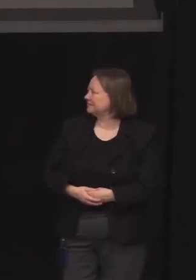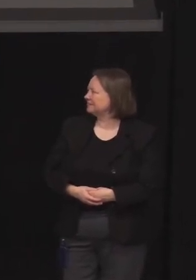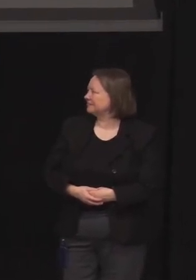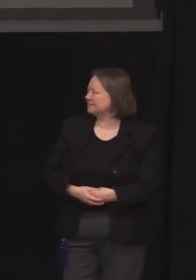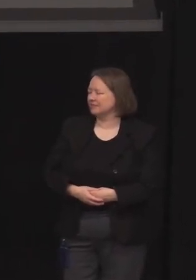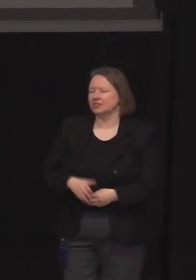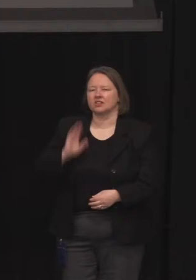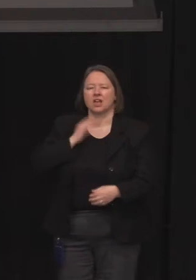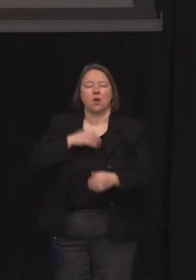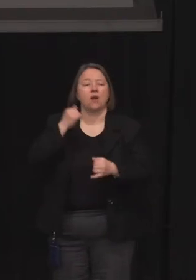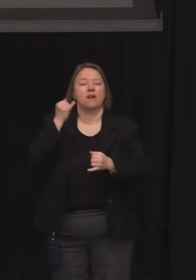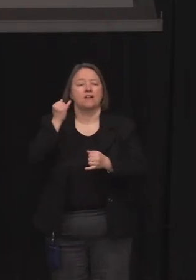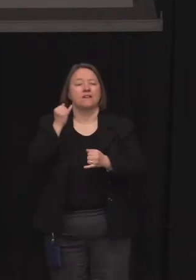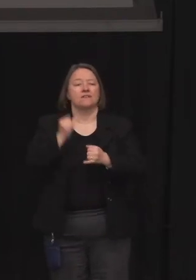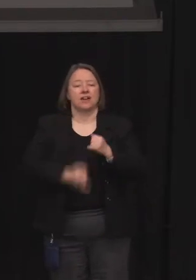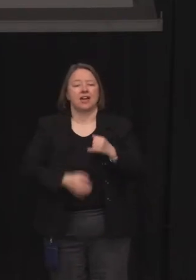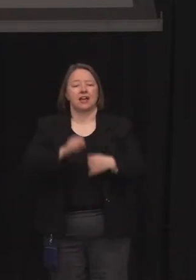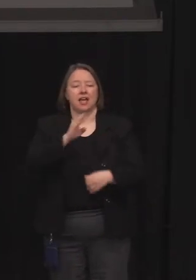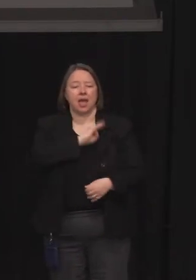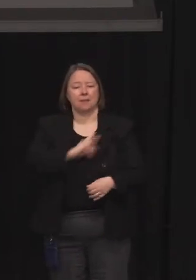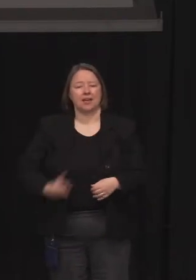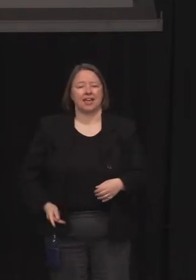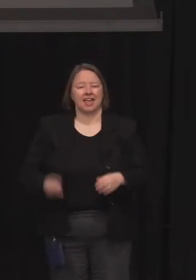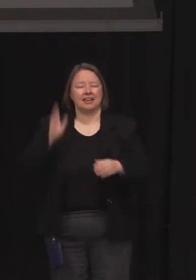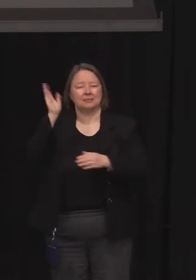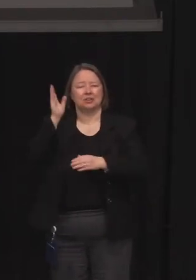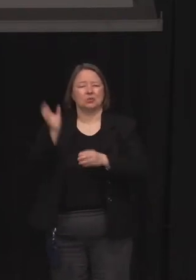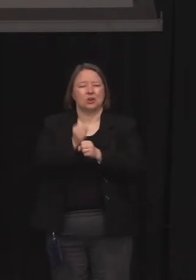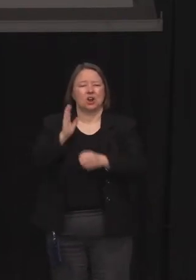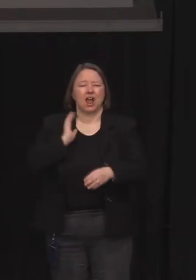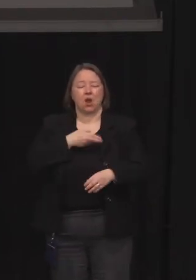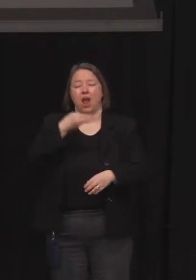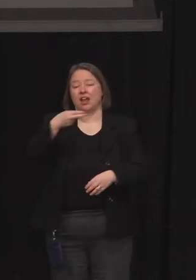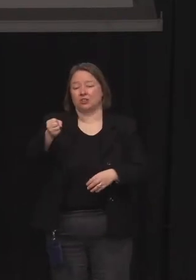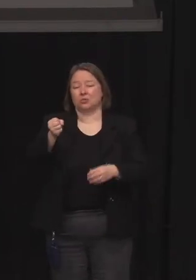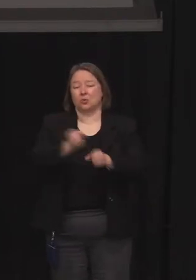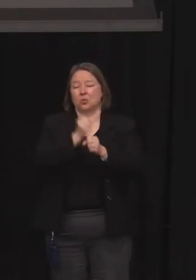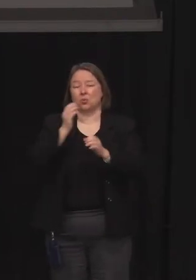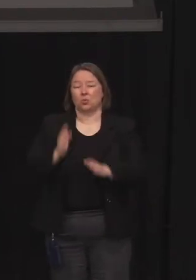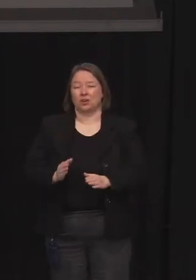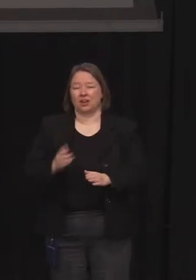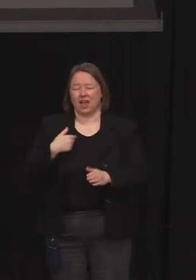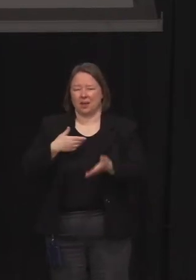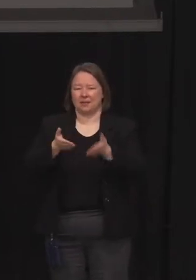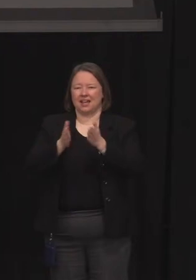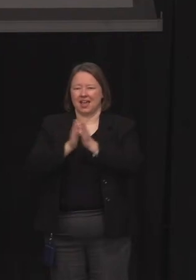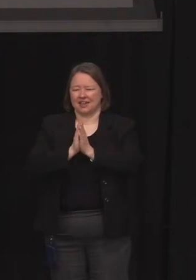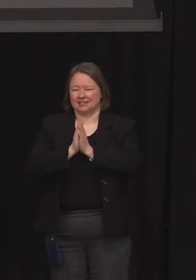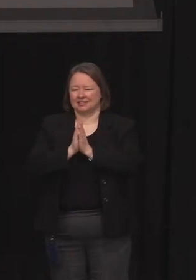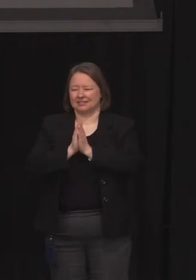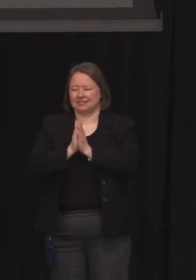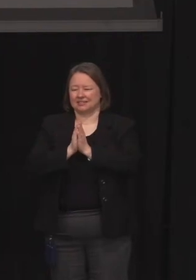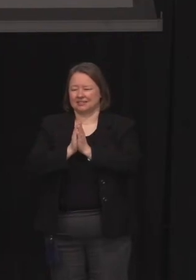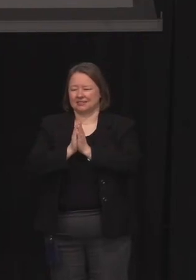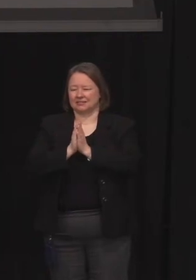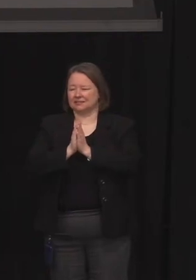So we'll have our final MLK speech winner, which is our high school winner. And I'm gonna ask